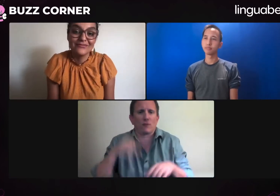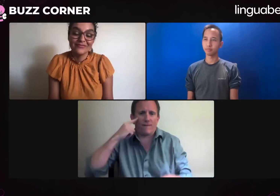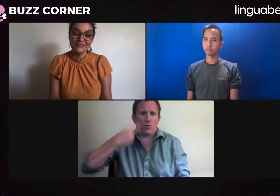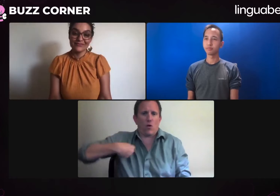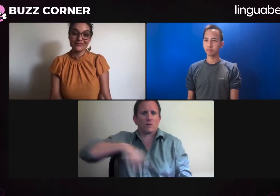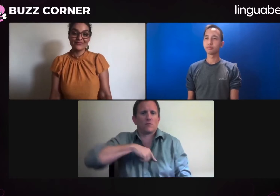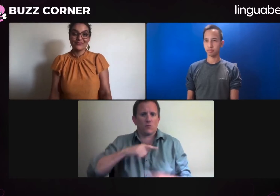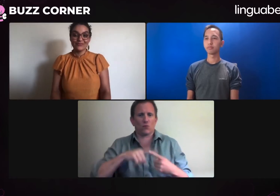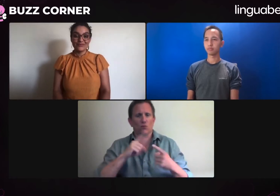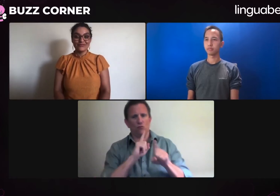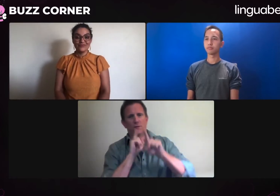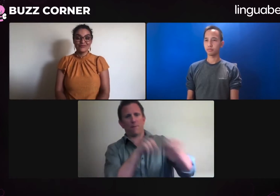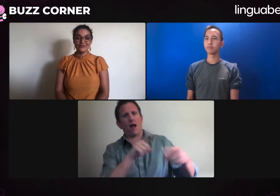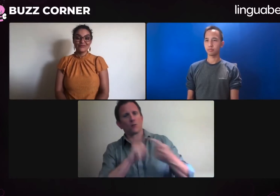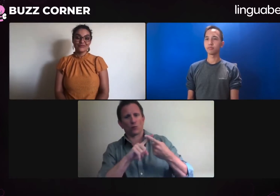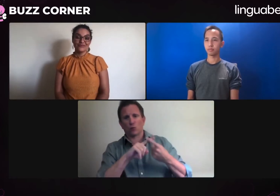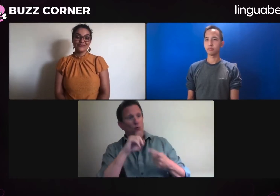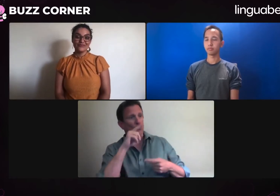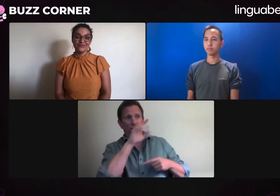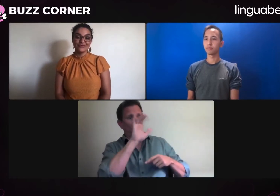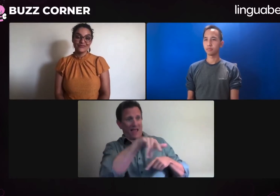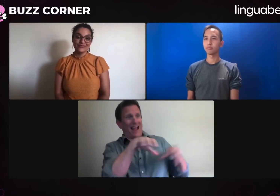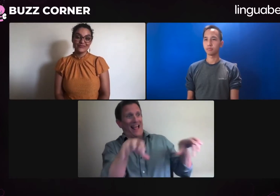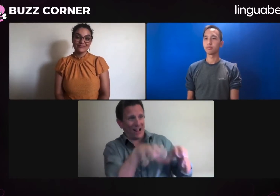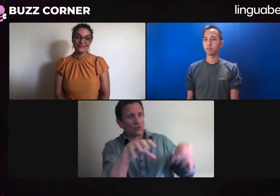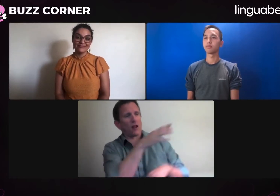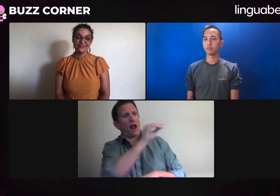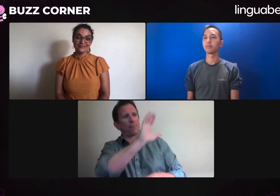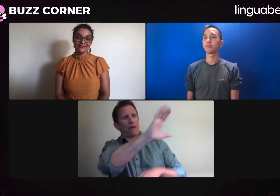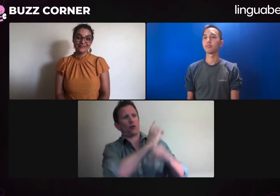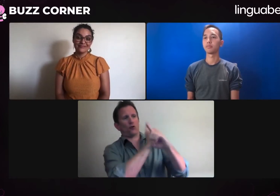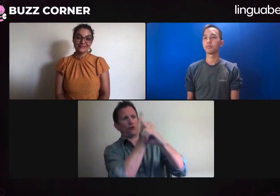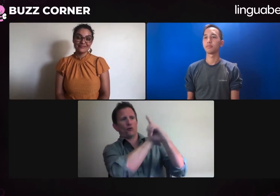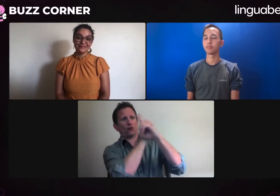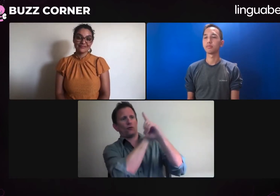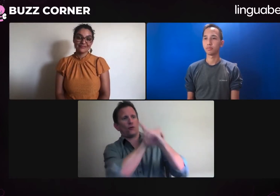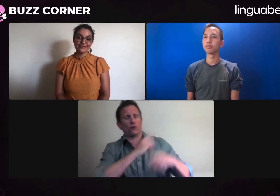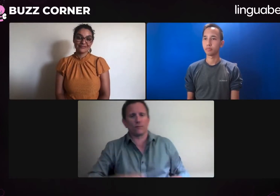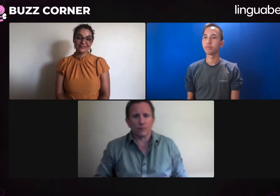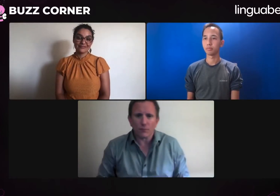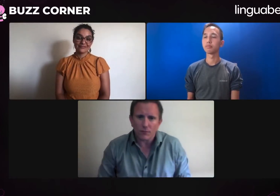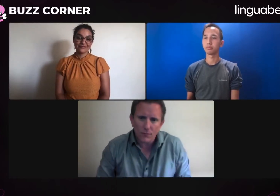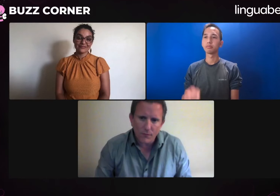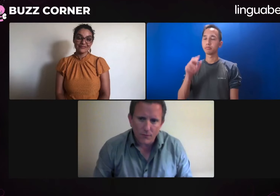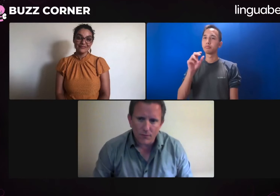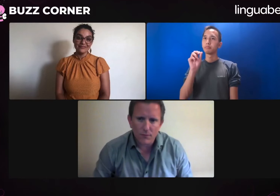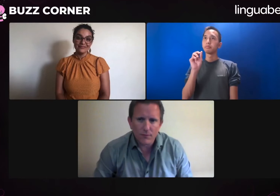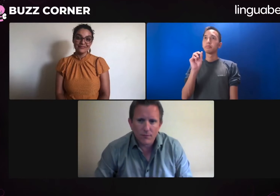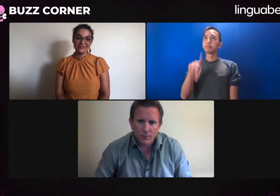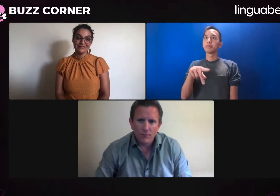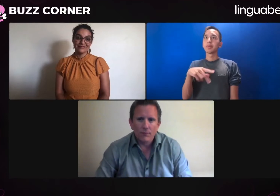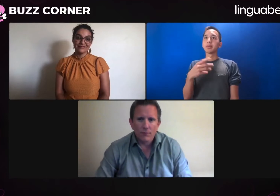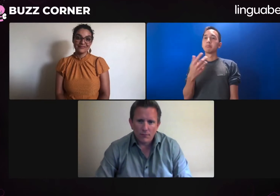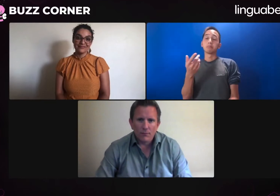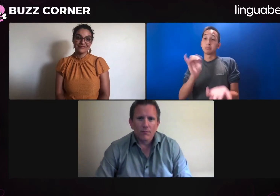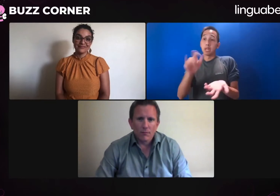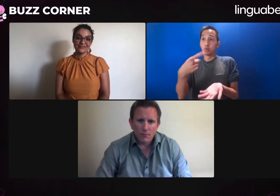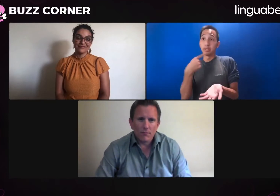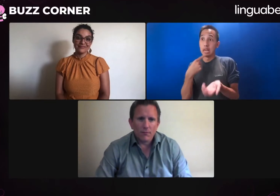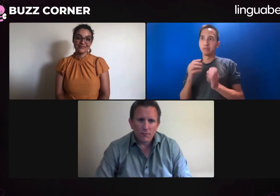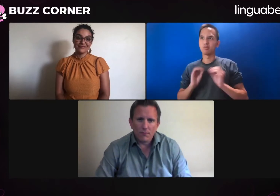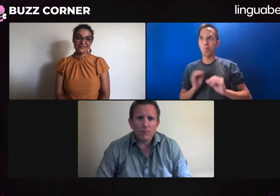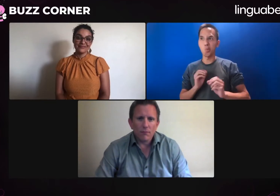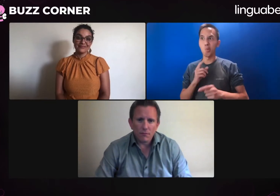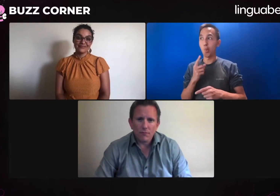to think about what's reasonable. What is reasonable action? What is a reasonable response for that behavior and their response in